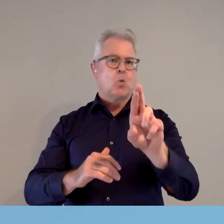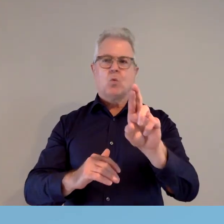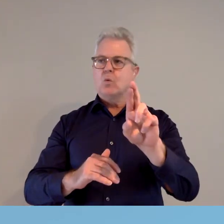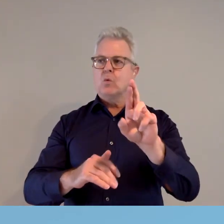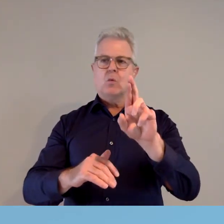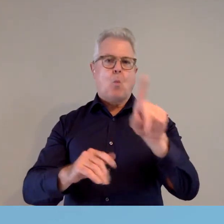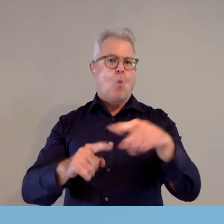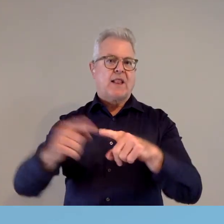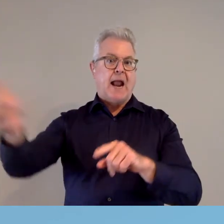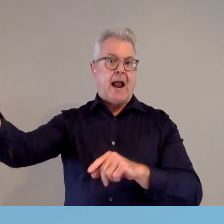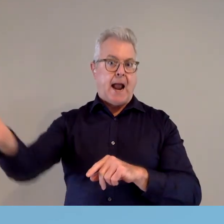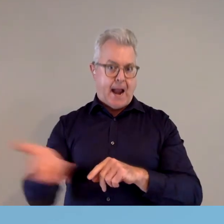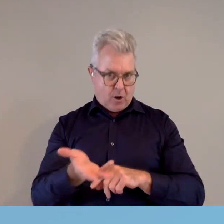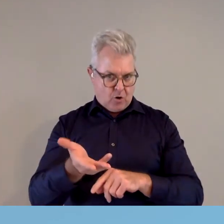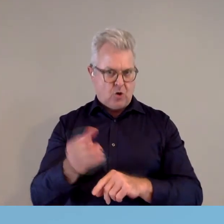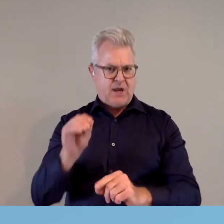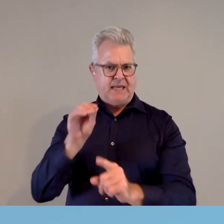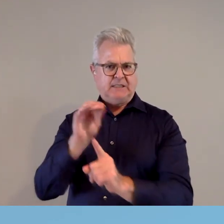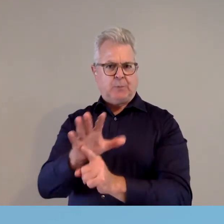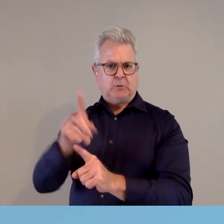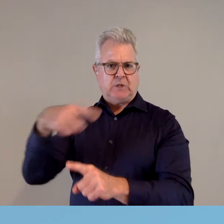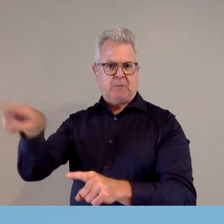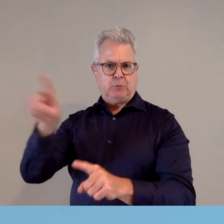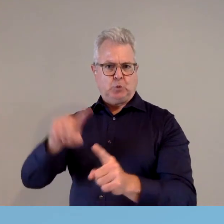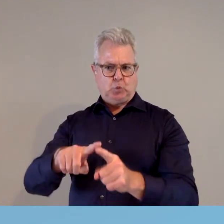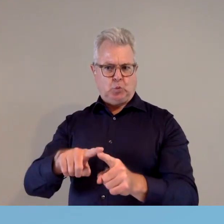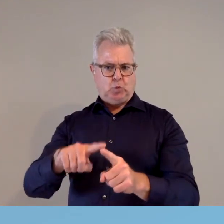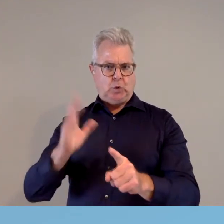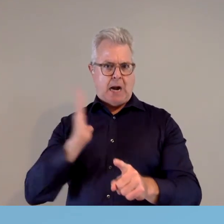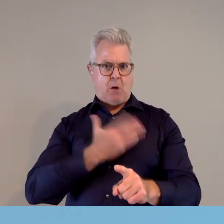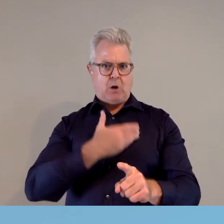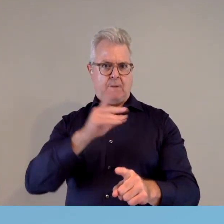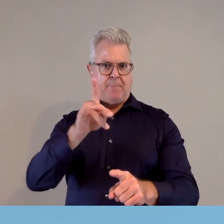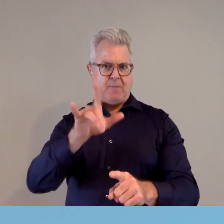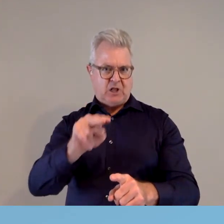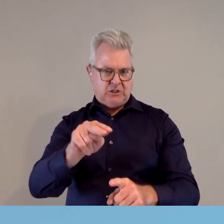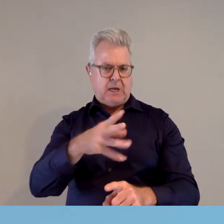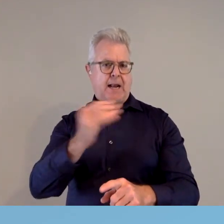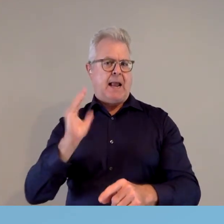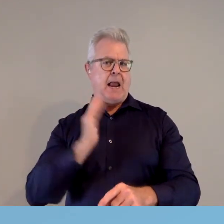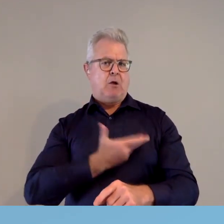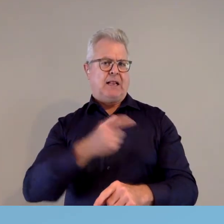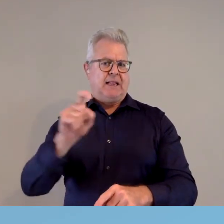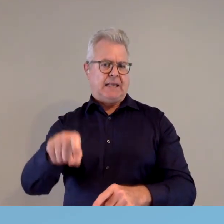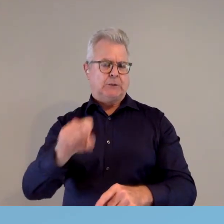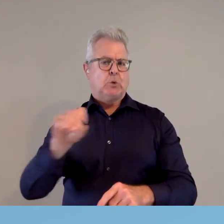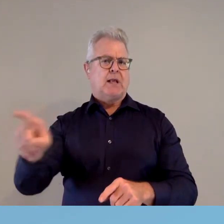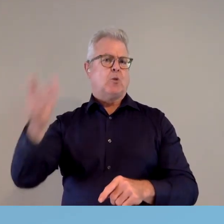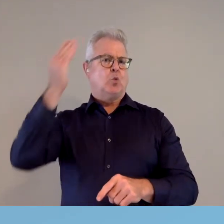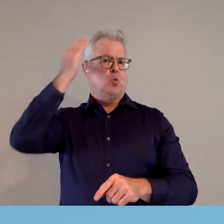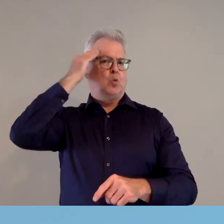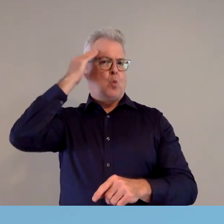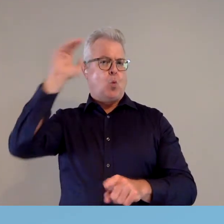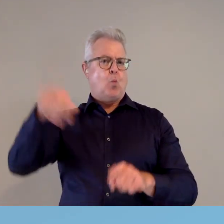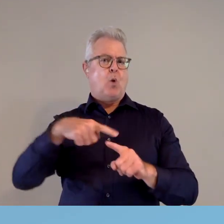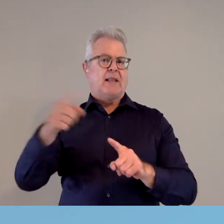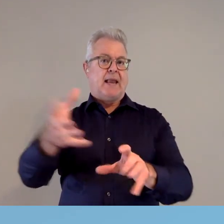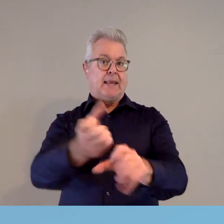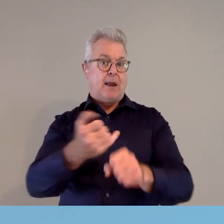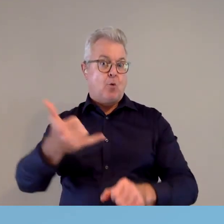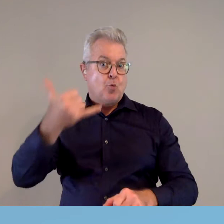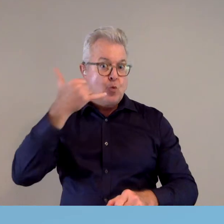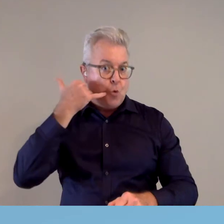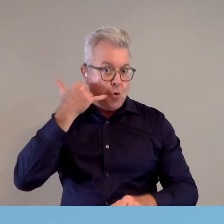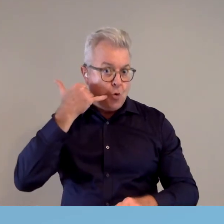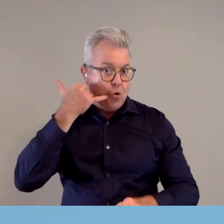or whenever someone new is hired to expose them to our population and our needs, so that they know